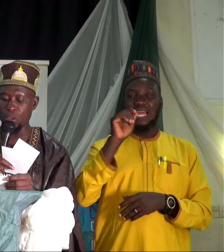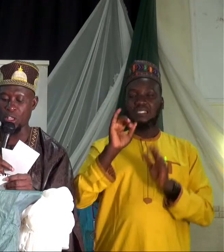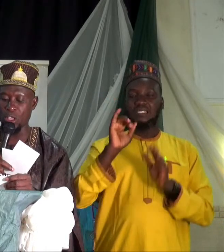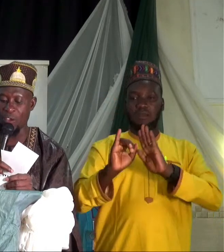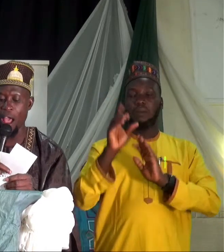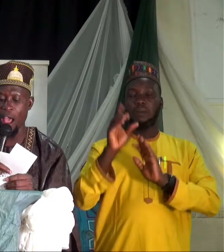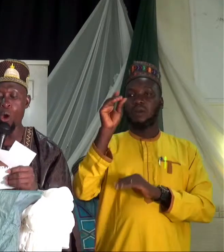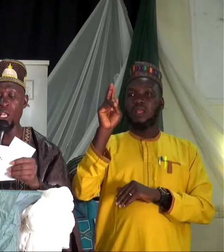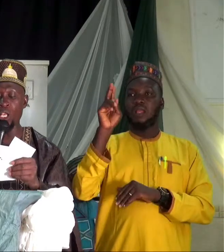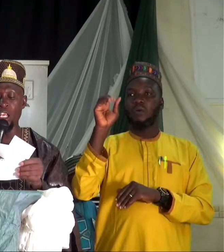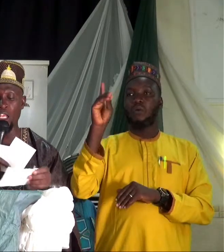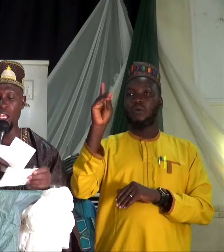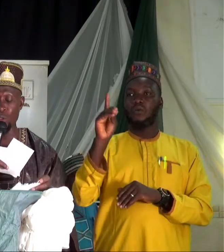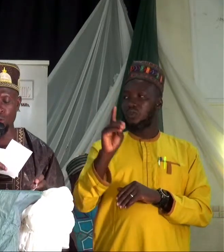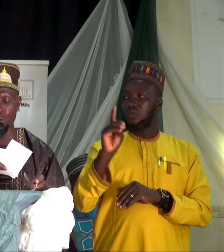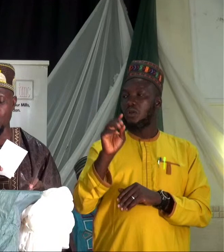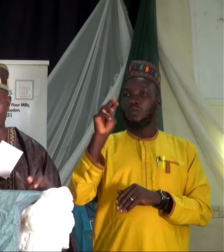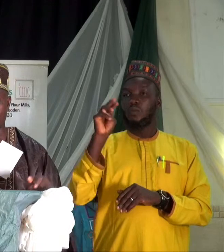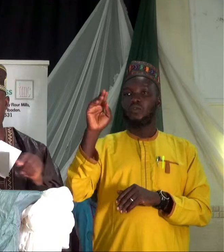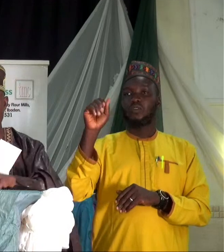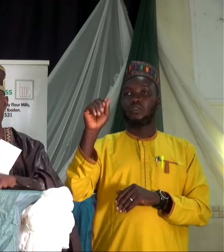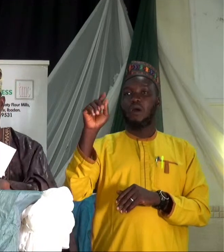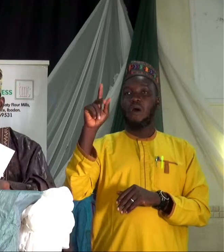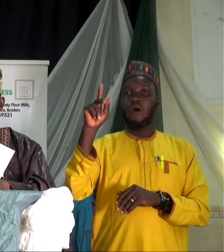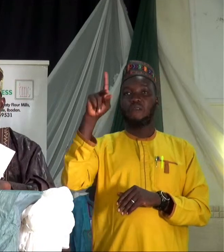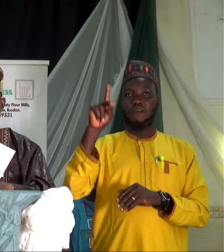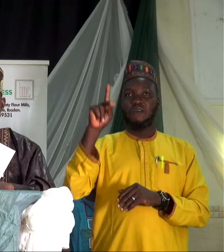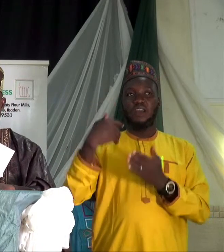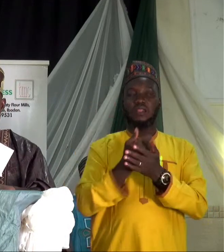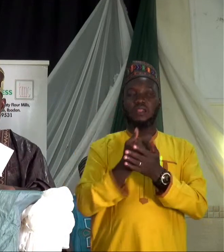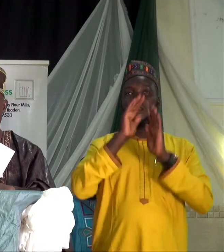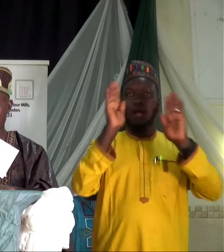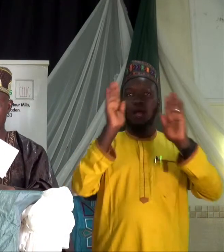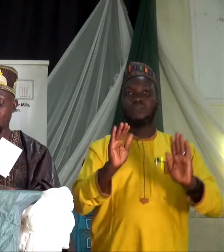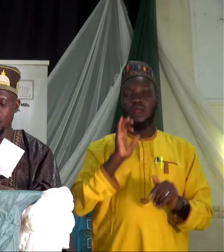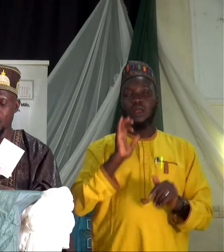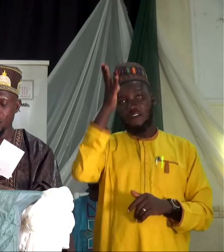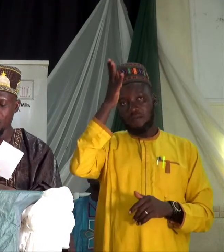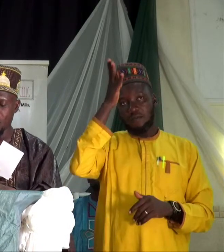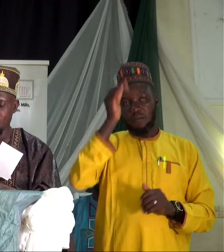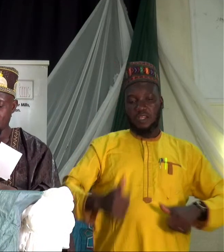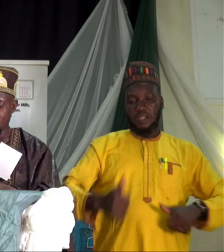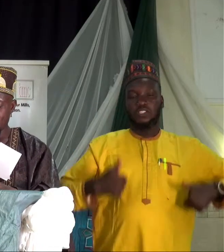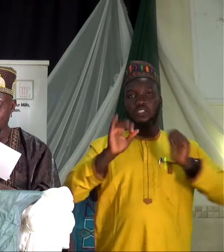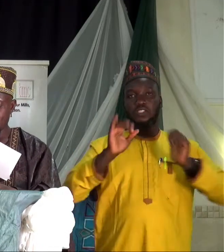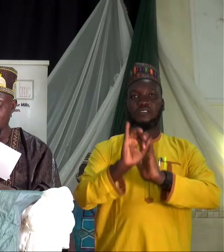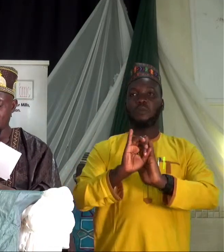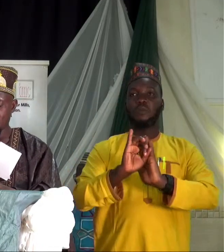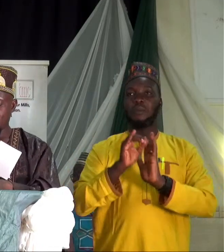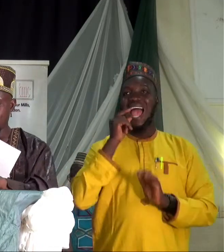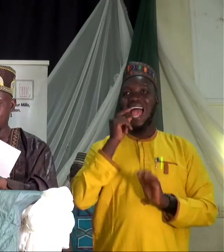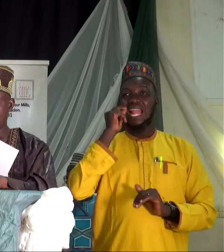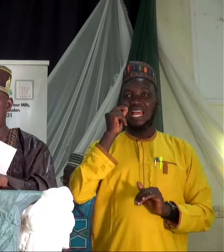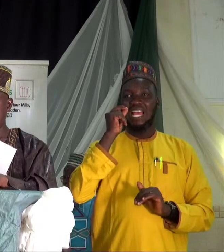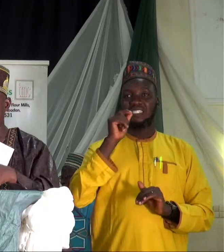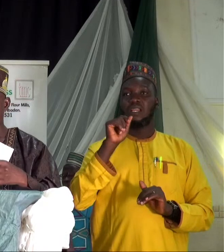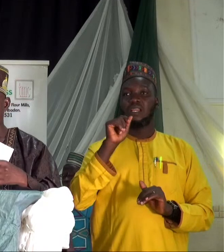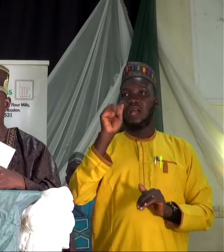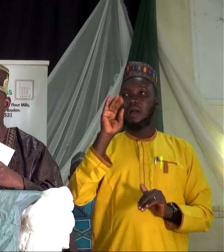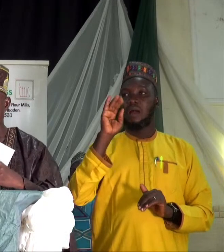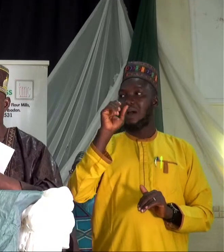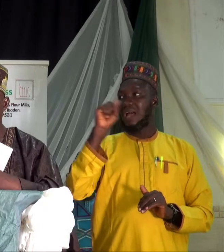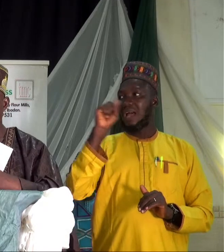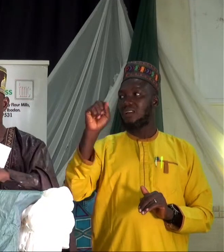Mustafa Onile Tutu Olamaje Baje Fun Lai Lai Awon Baba wa Chief Imam Alhaji Abbas